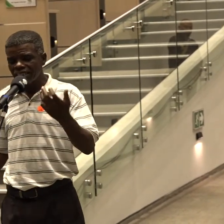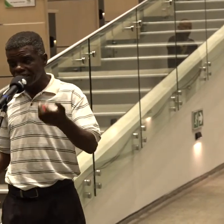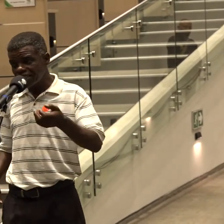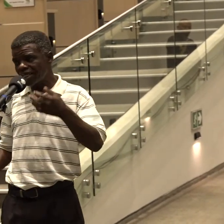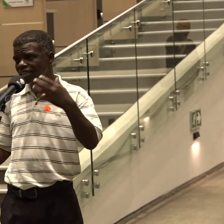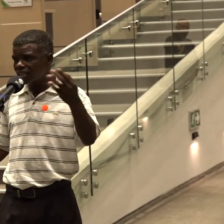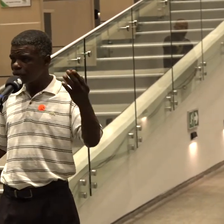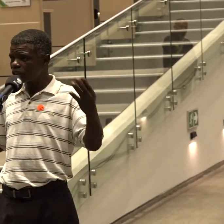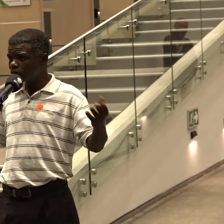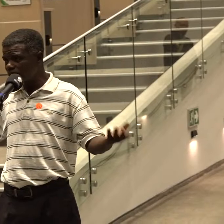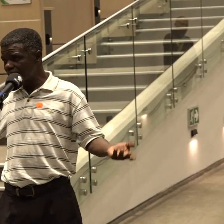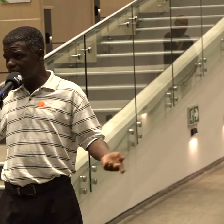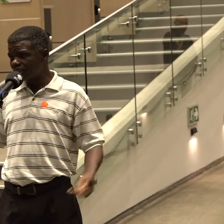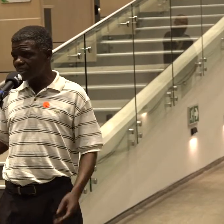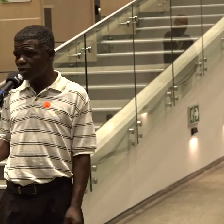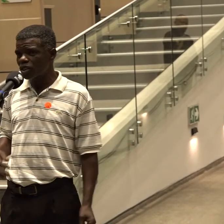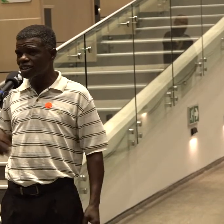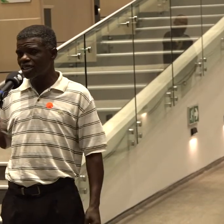foreign